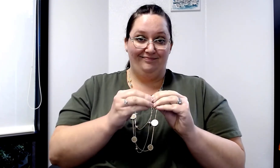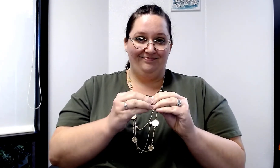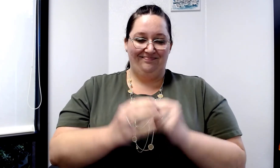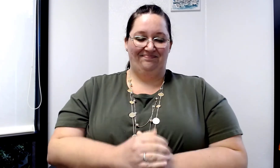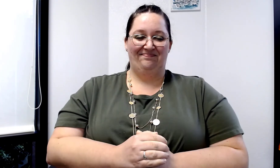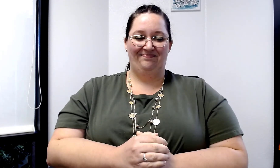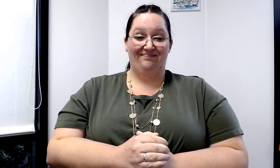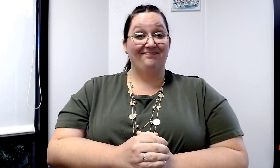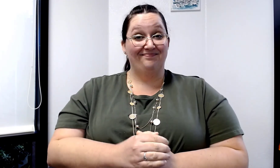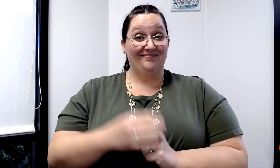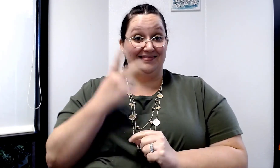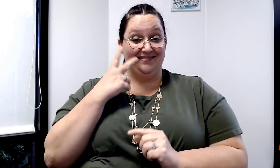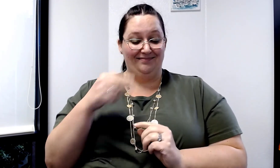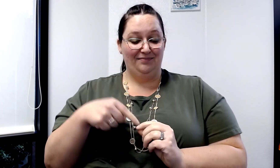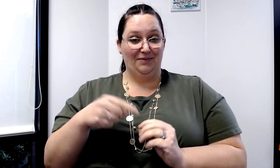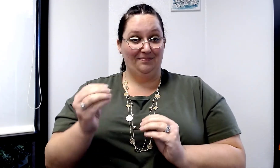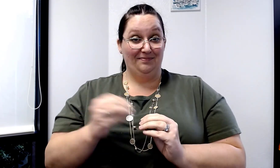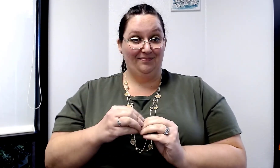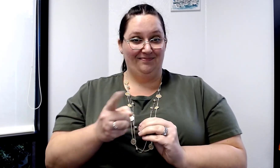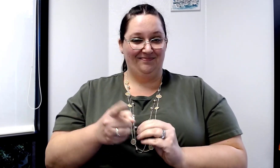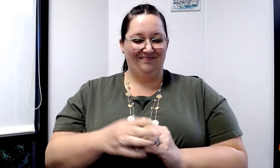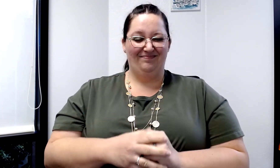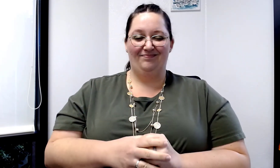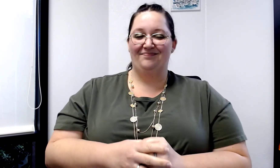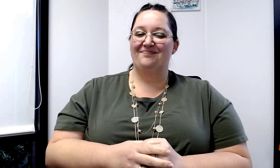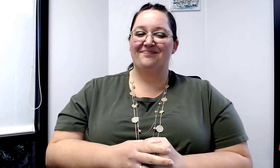We're going to add some more to that list. See, more is one of them.